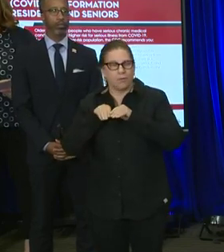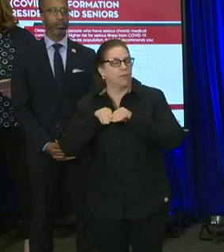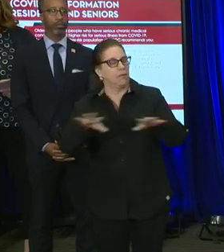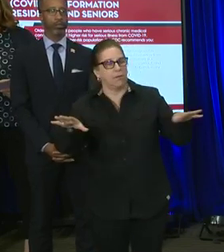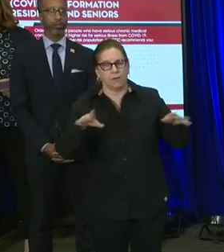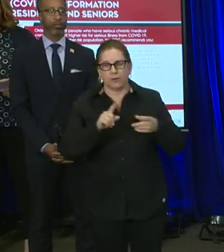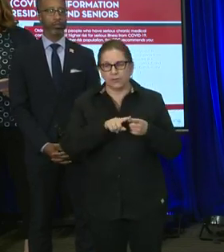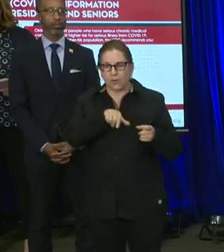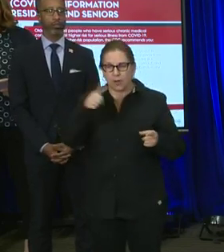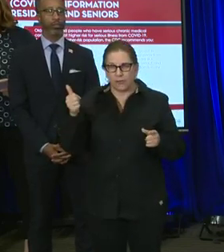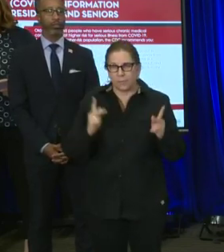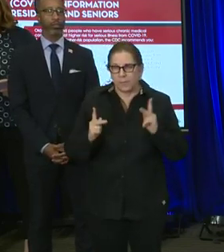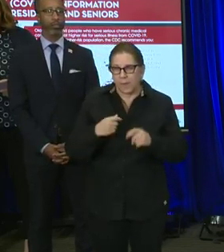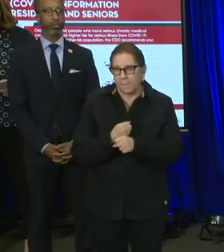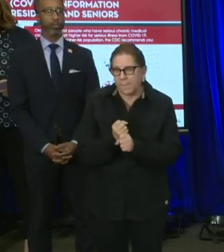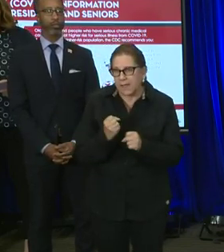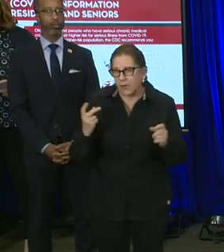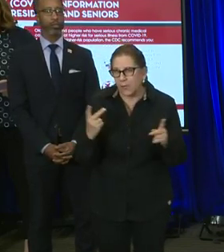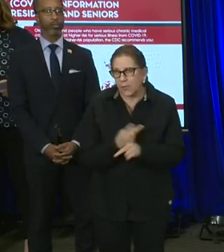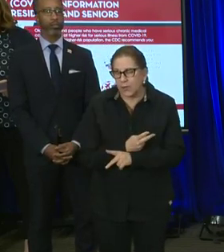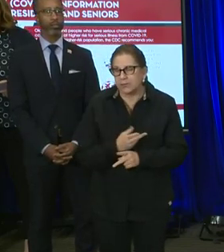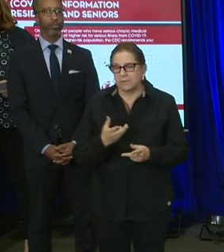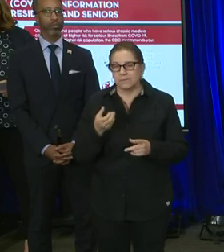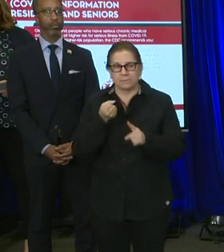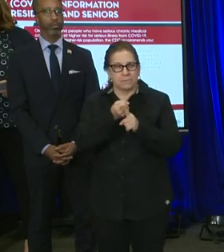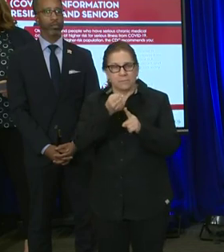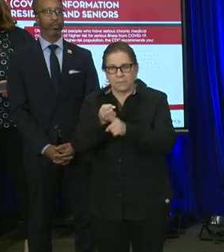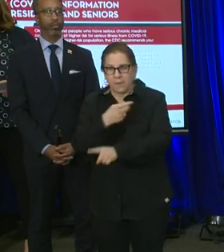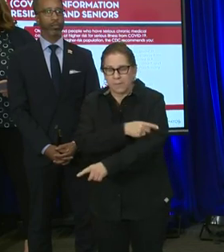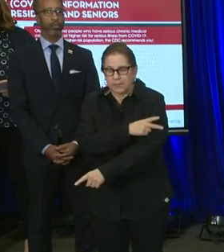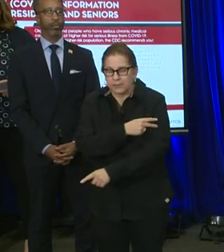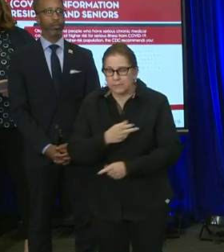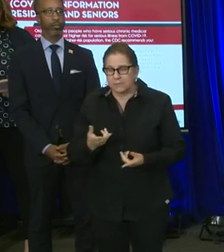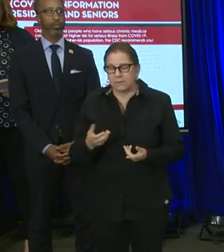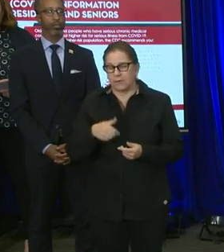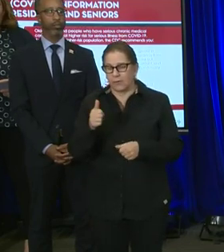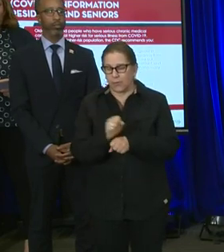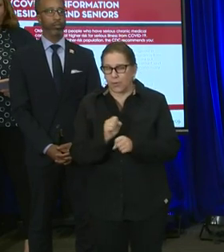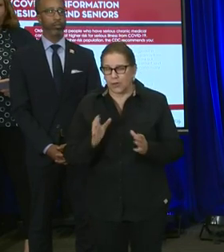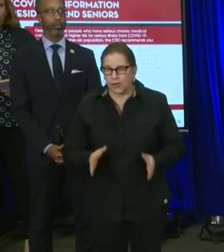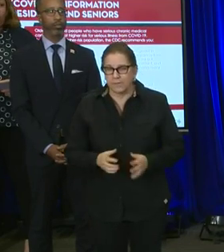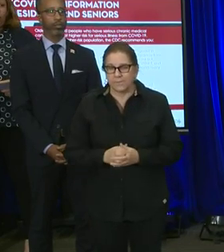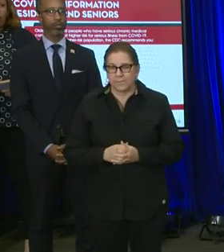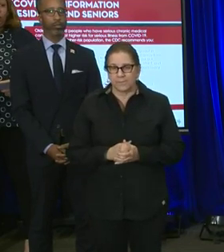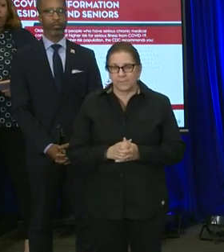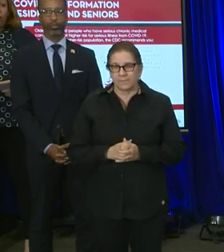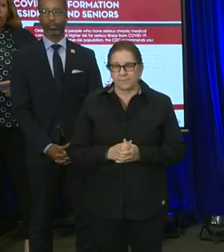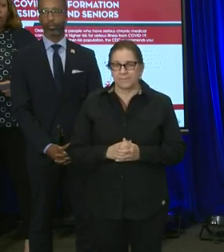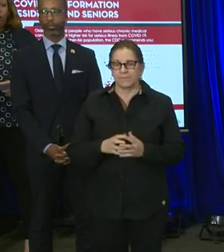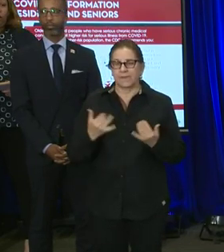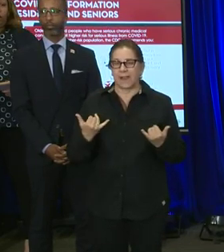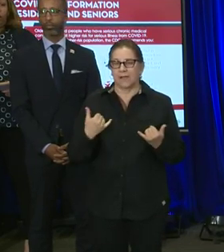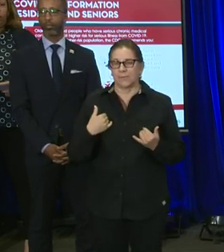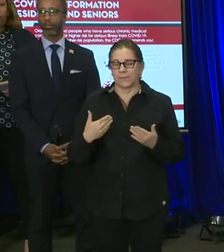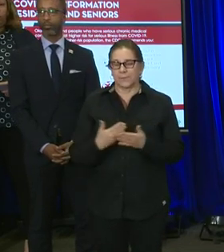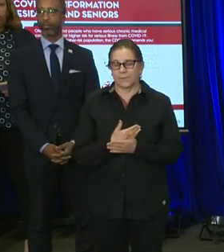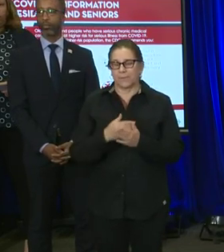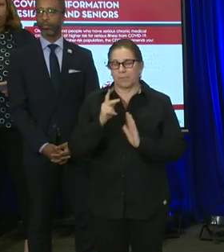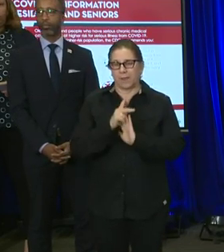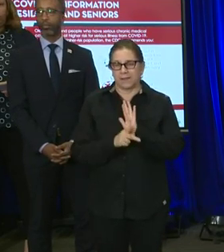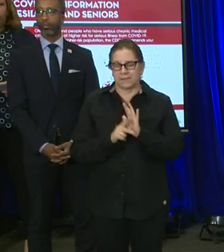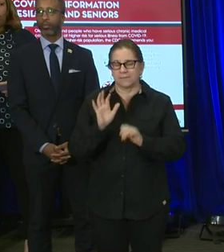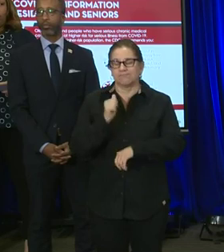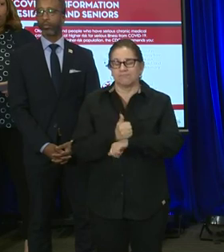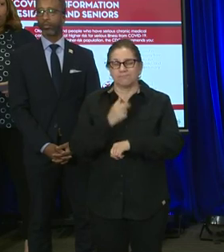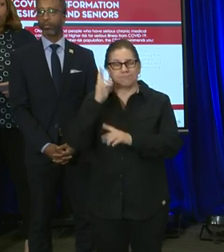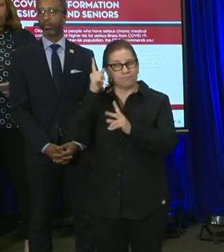patients and to employees. All of these things, again, help us reduce the transmission of the virus,